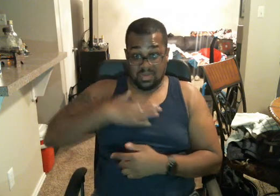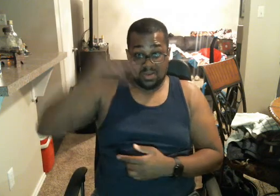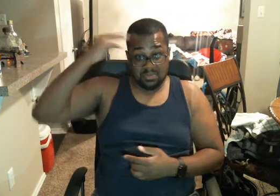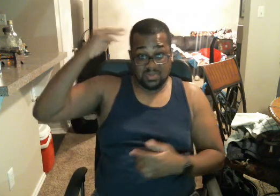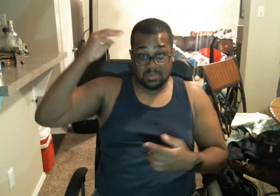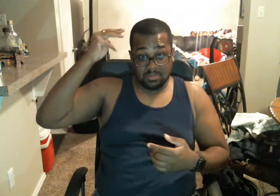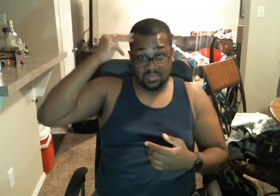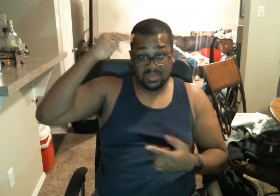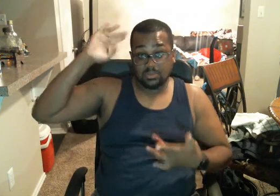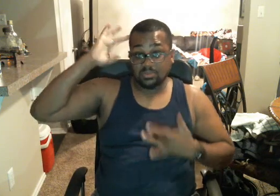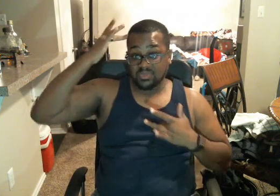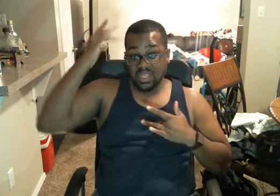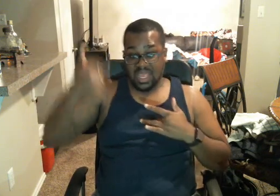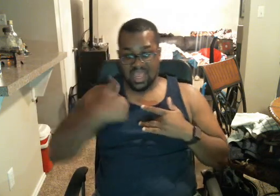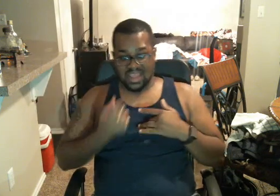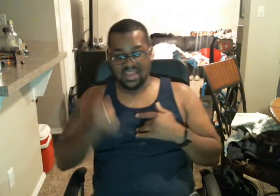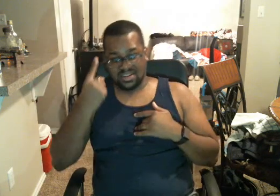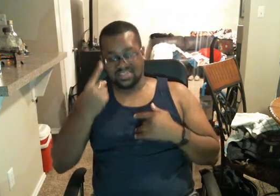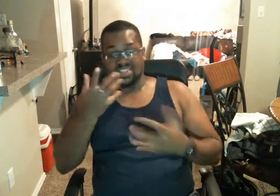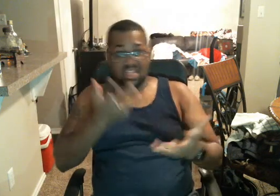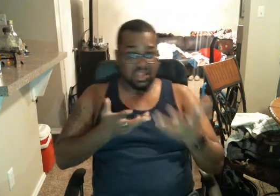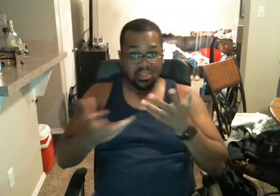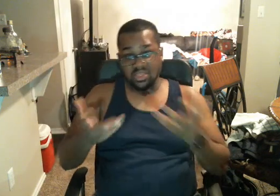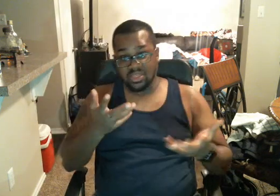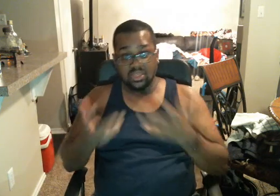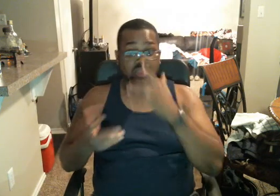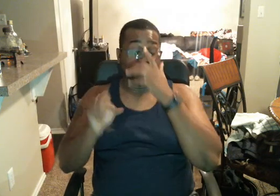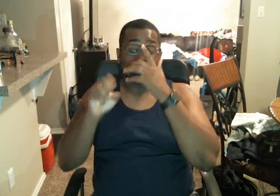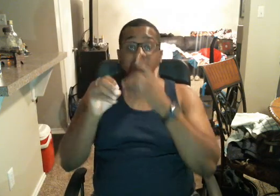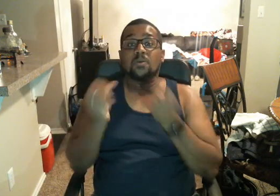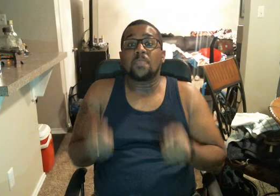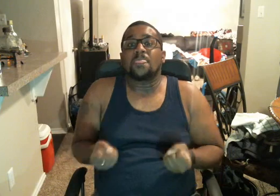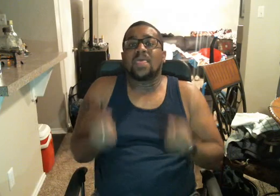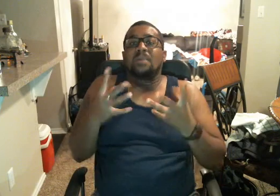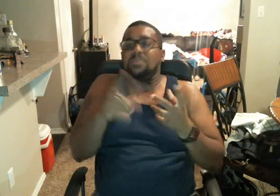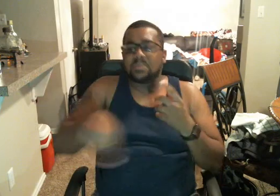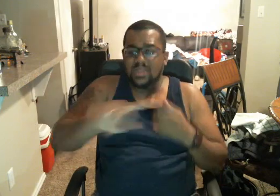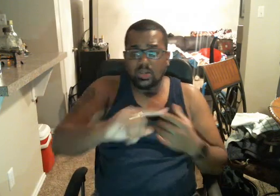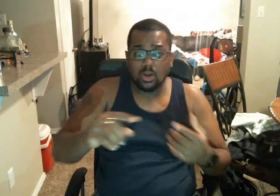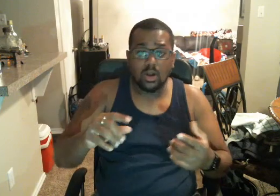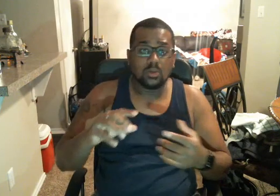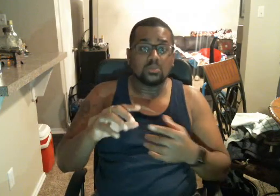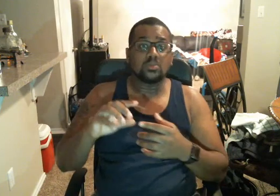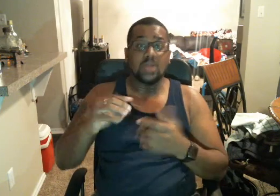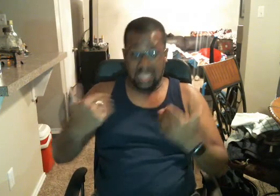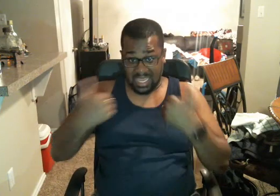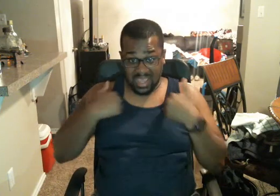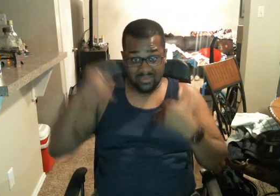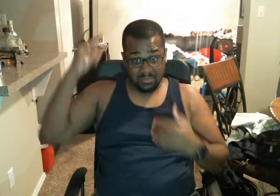come down. How many of you either suffer from or care about someone who suffers from a mental health issue?